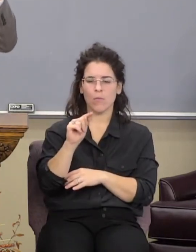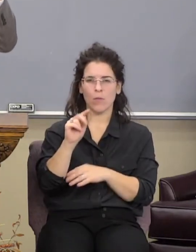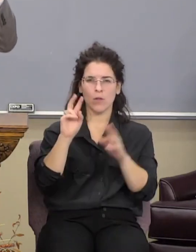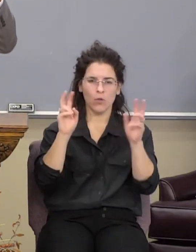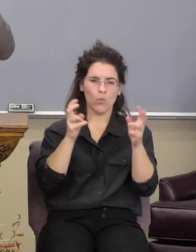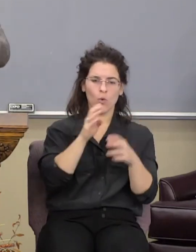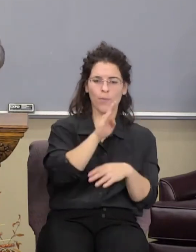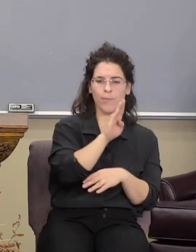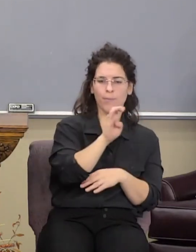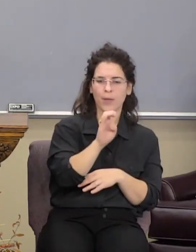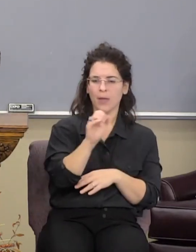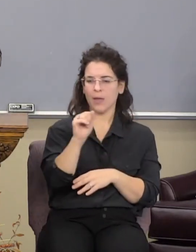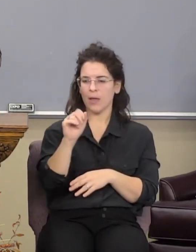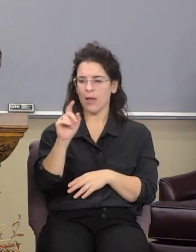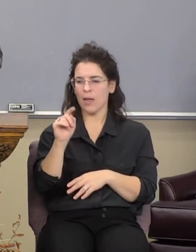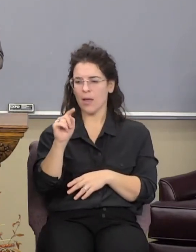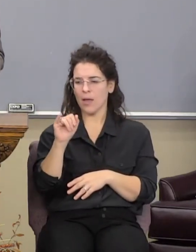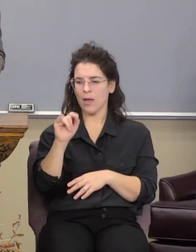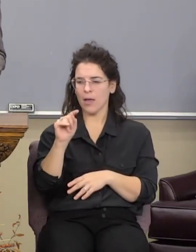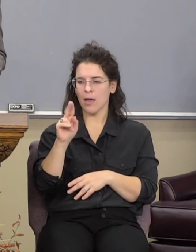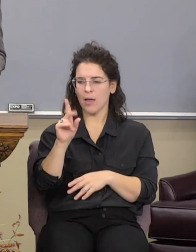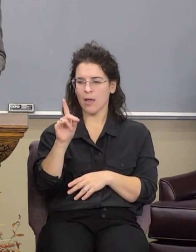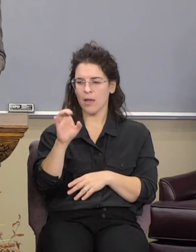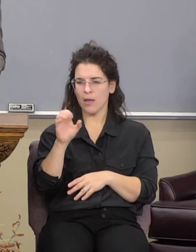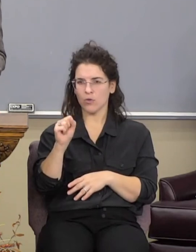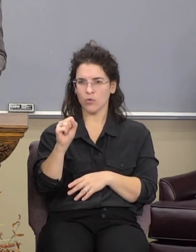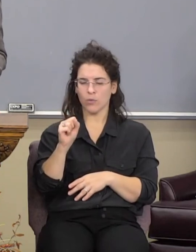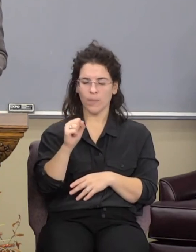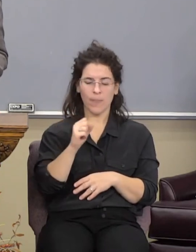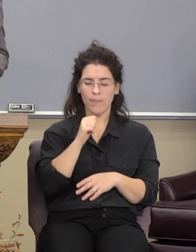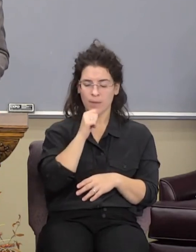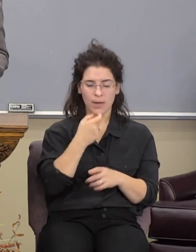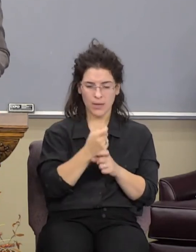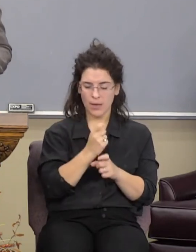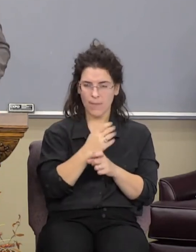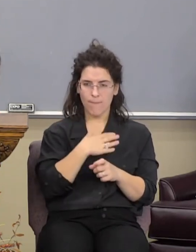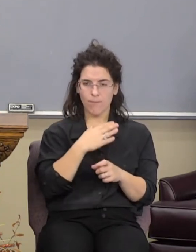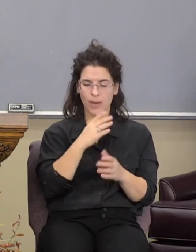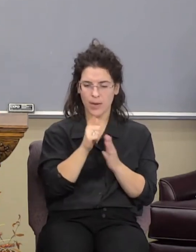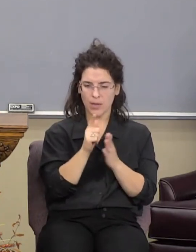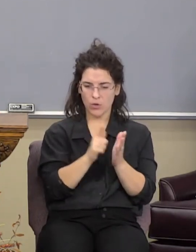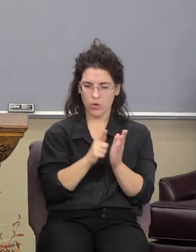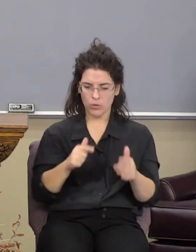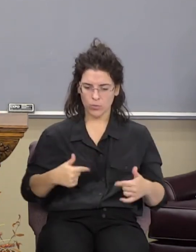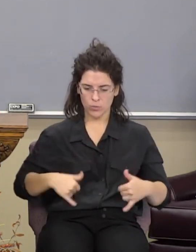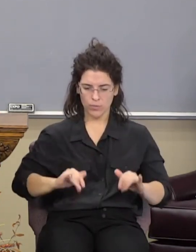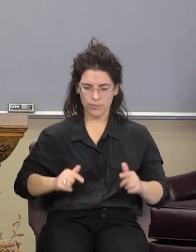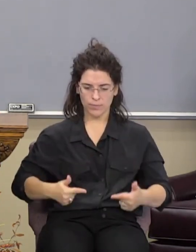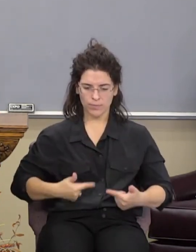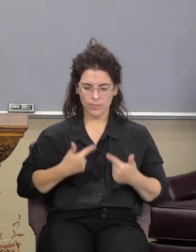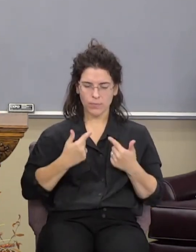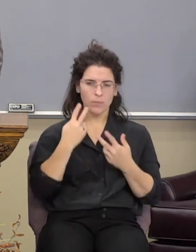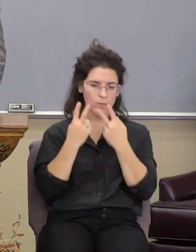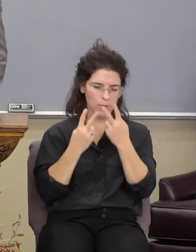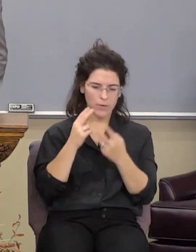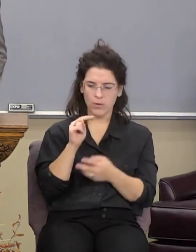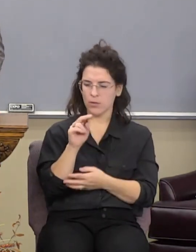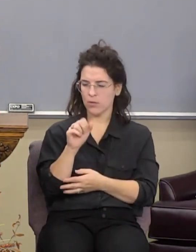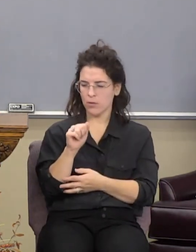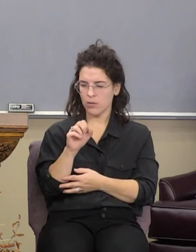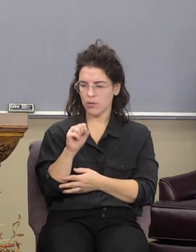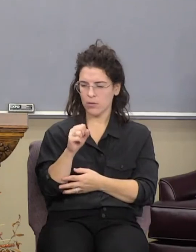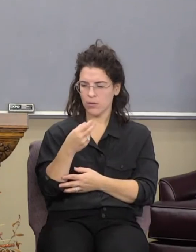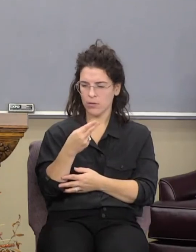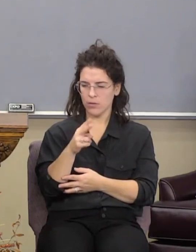Beatitudes. I am not kidding. When my in-laws were alive, when Sherry's folks were alive, we would visit Nashville like twice a